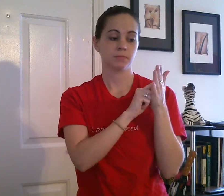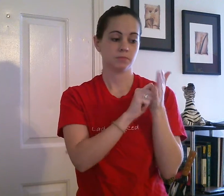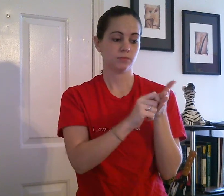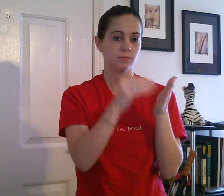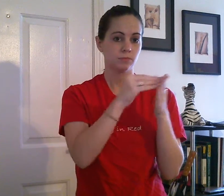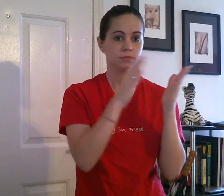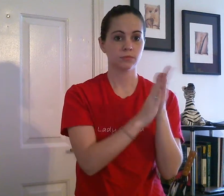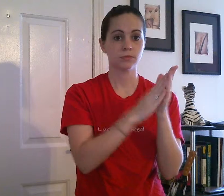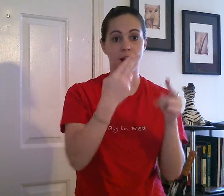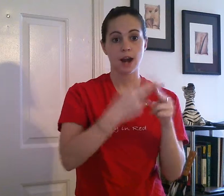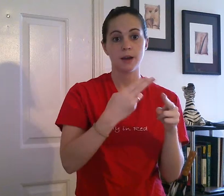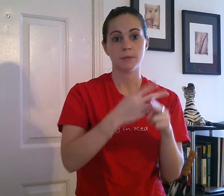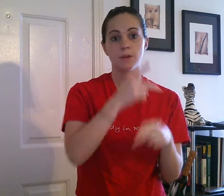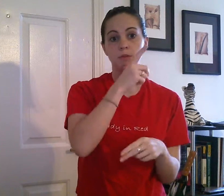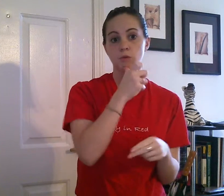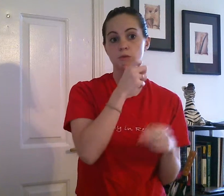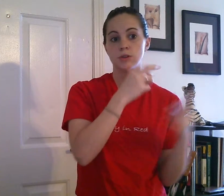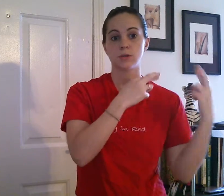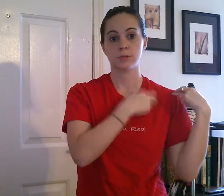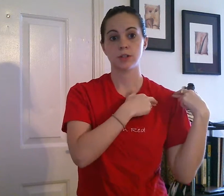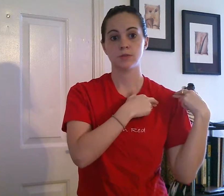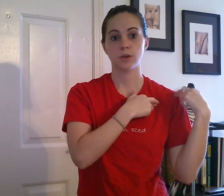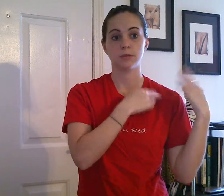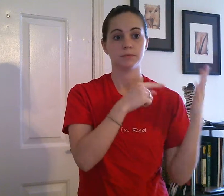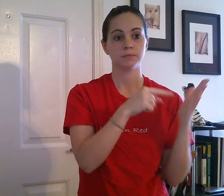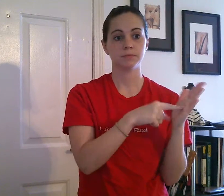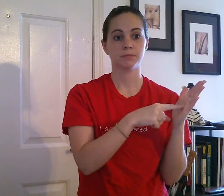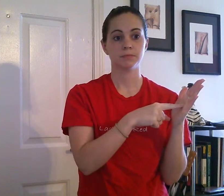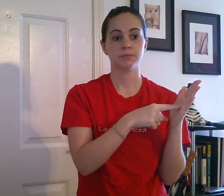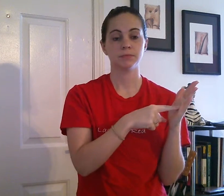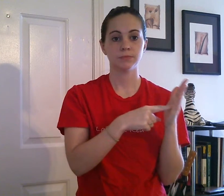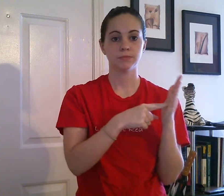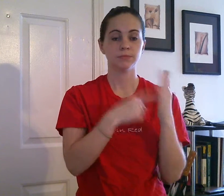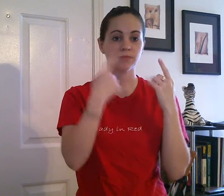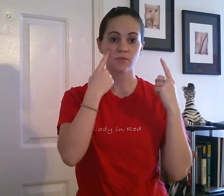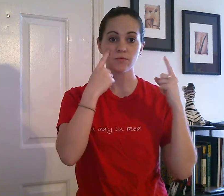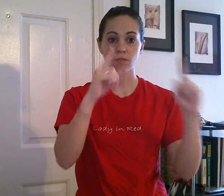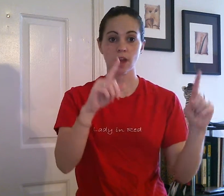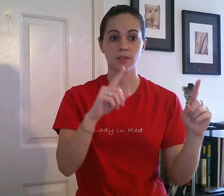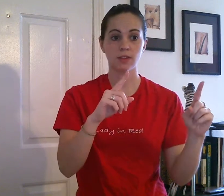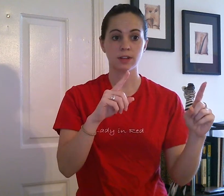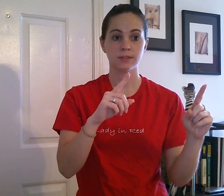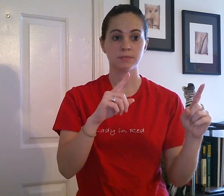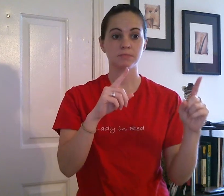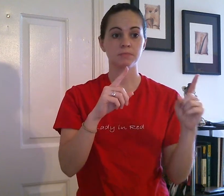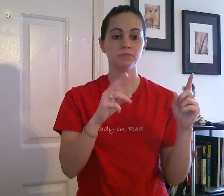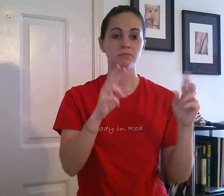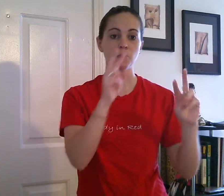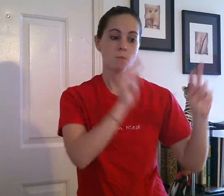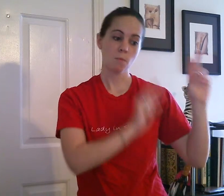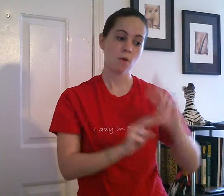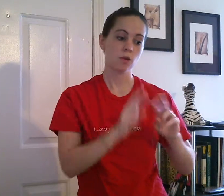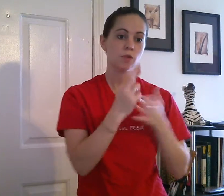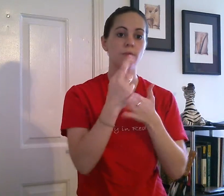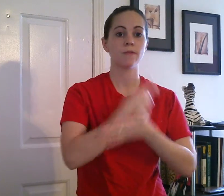responsible for implementing the control measure. And finally, monitor and review. Make sure the activity is supervised